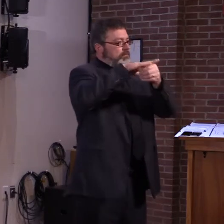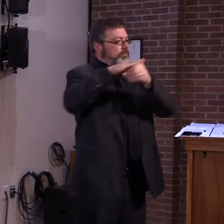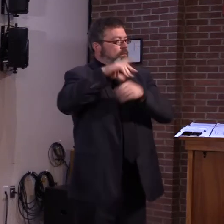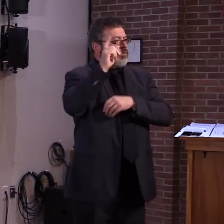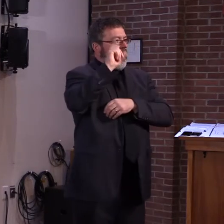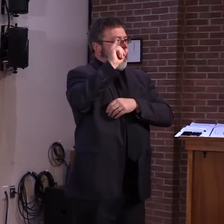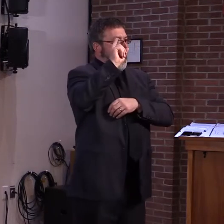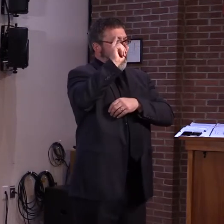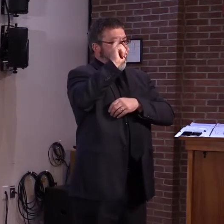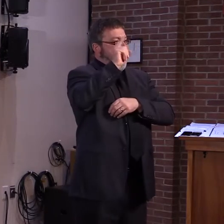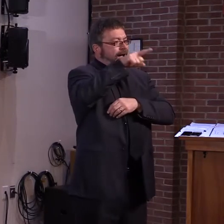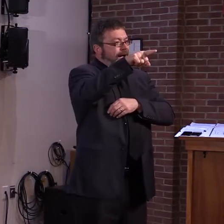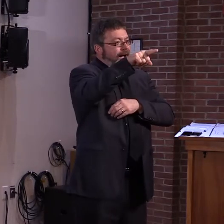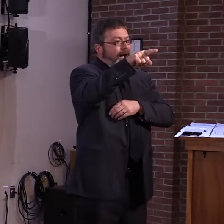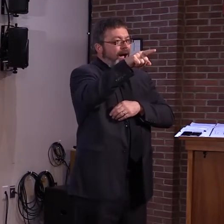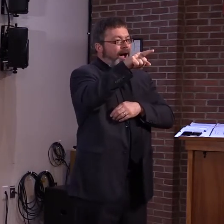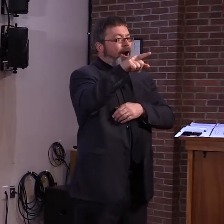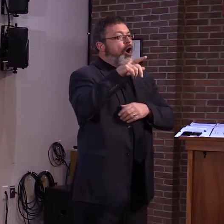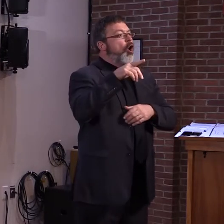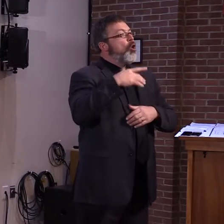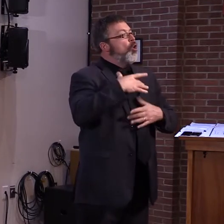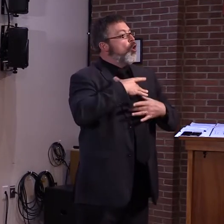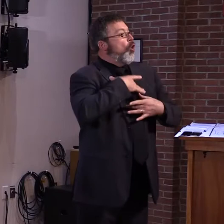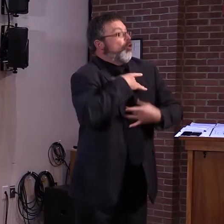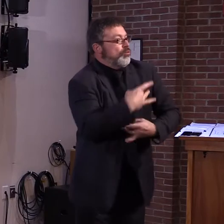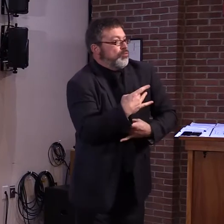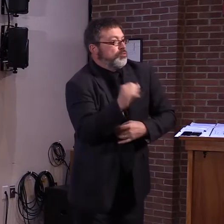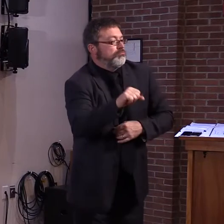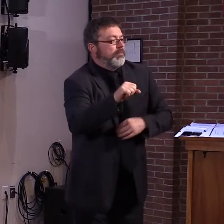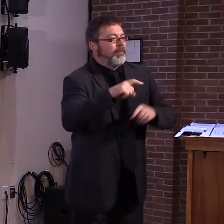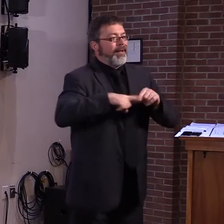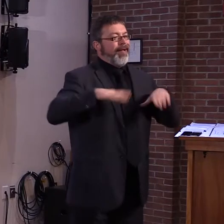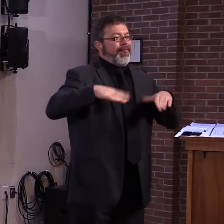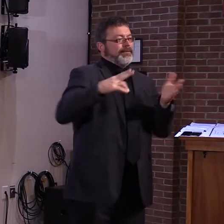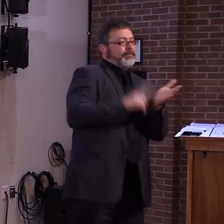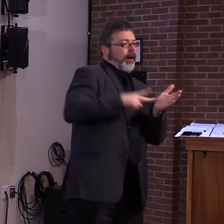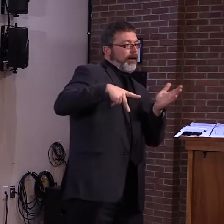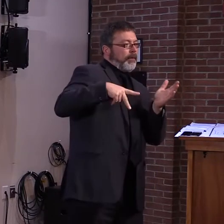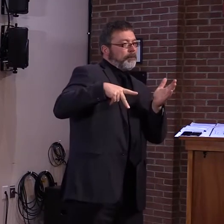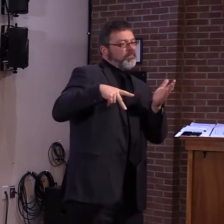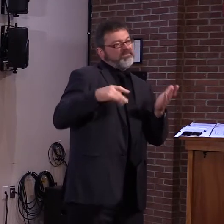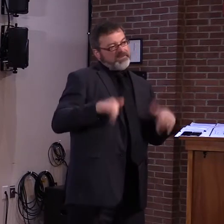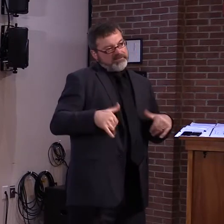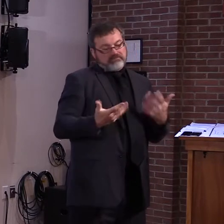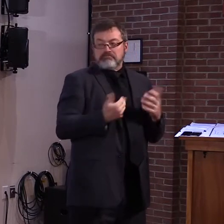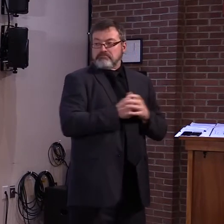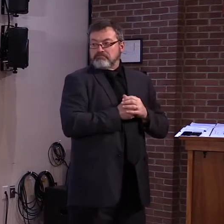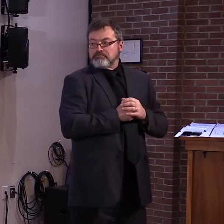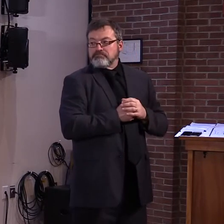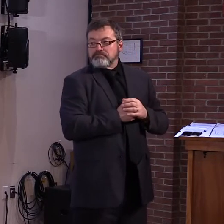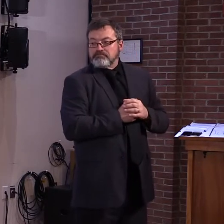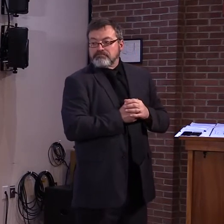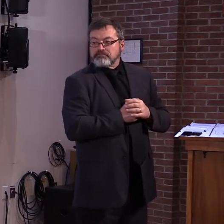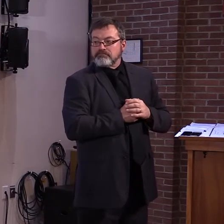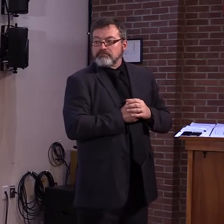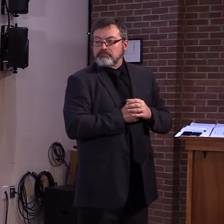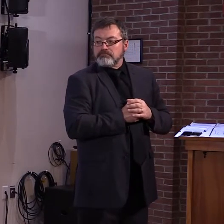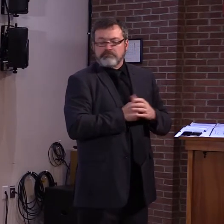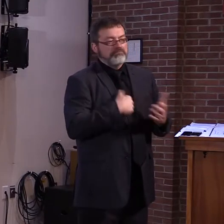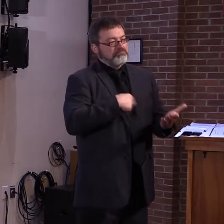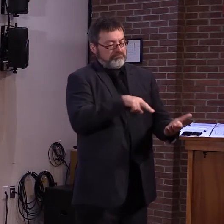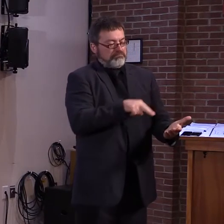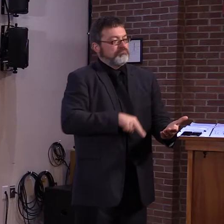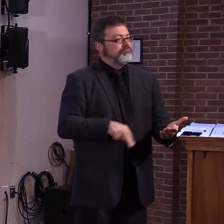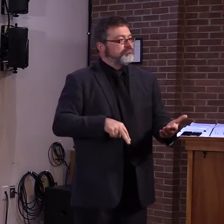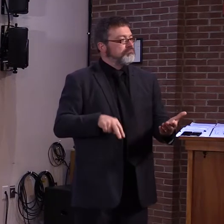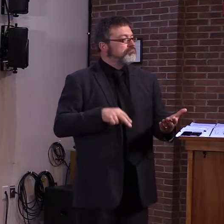finalize the actual location in a town. In developing the hub program, careful thought, just so we